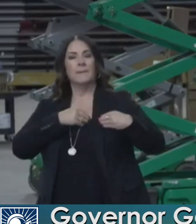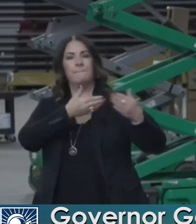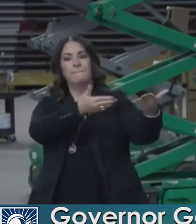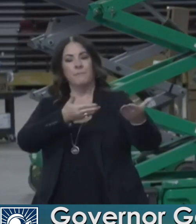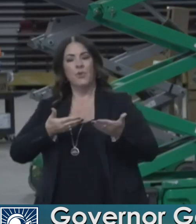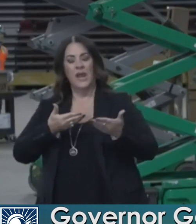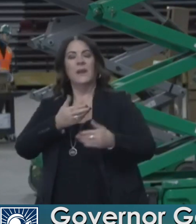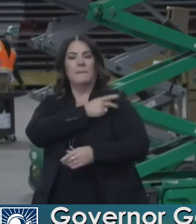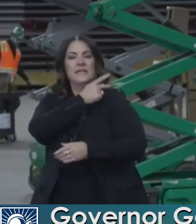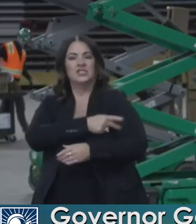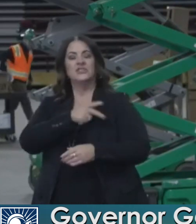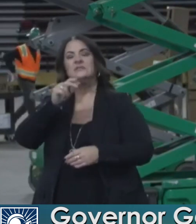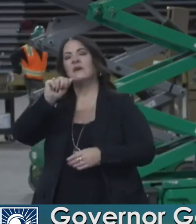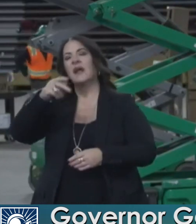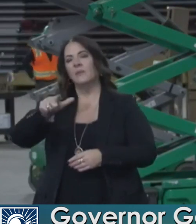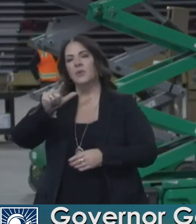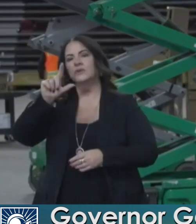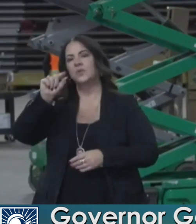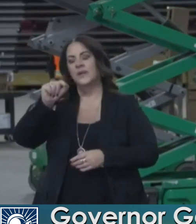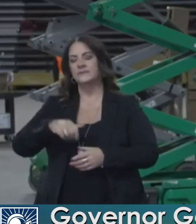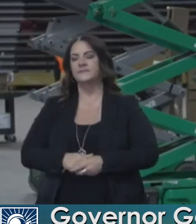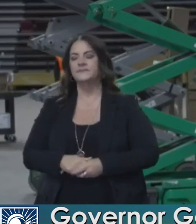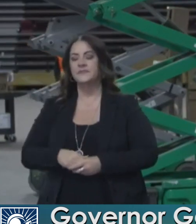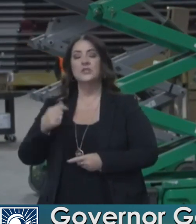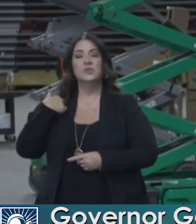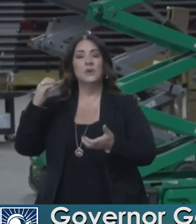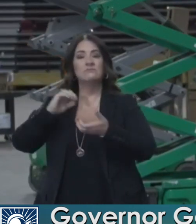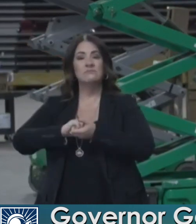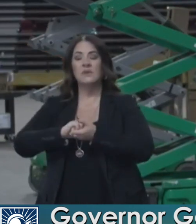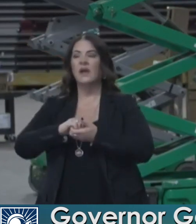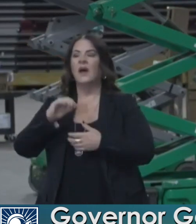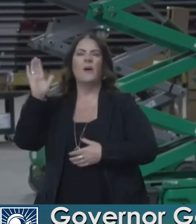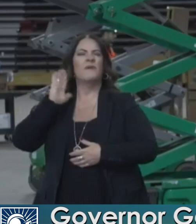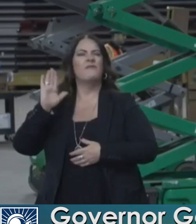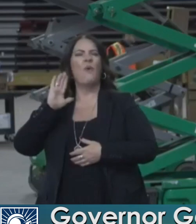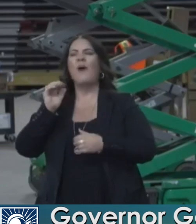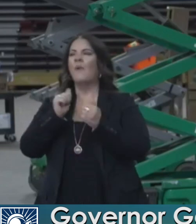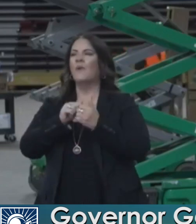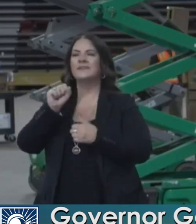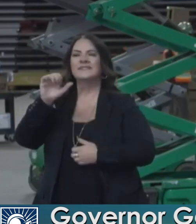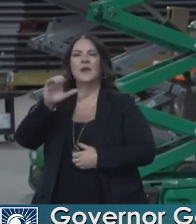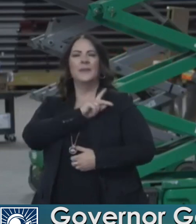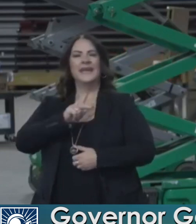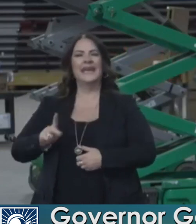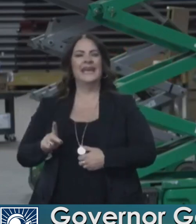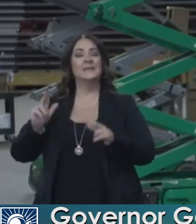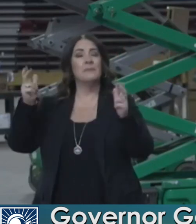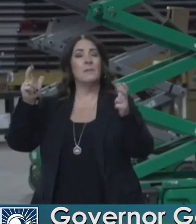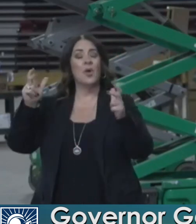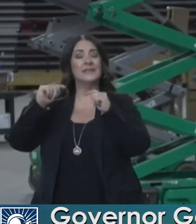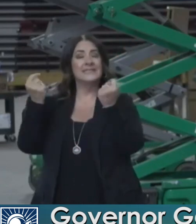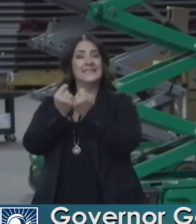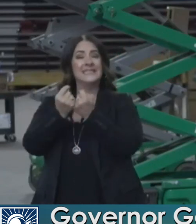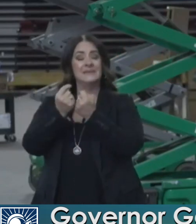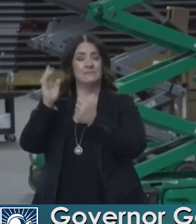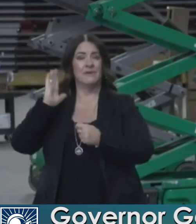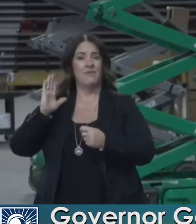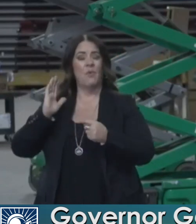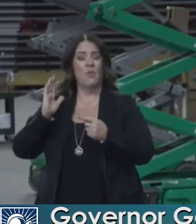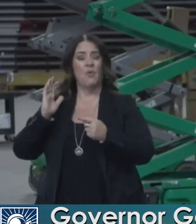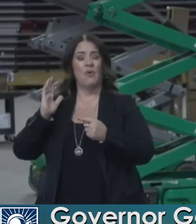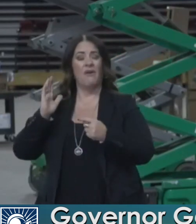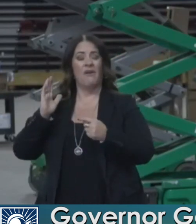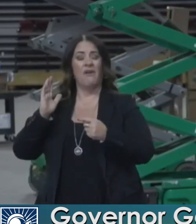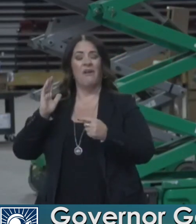the Sleep Train Arena, where the Sacramento Kings once played. This is a site that will provide for 400